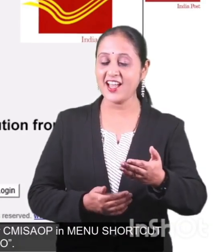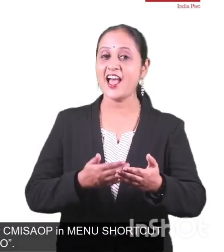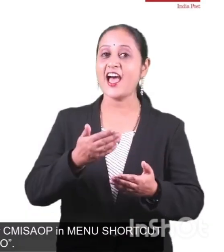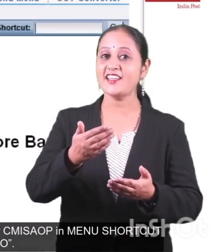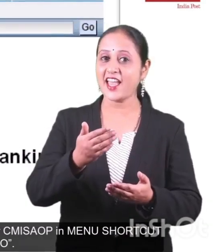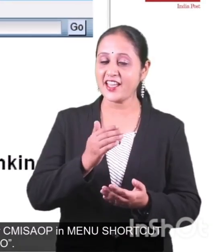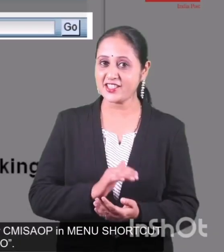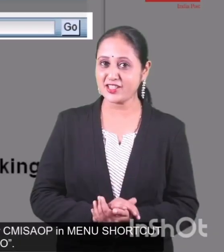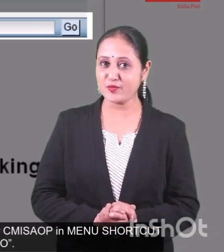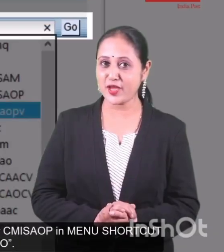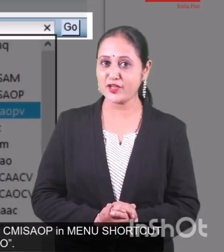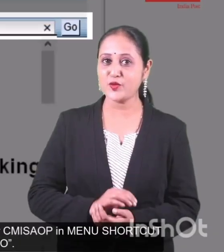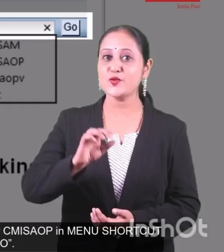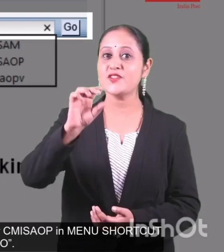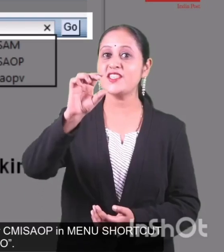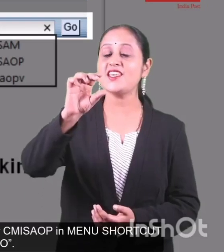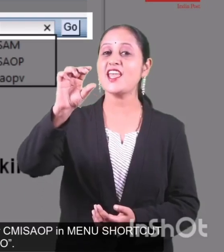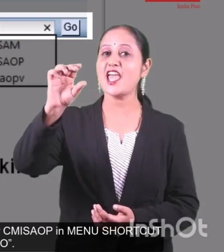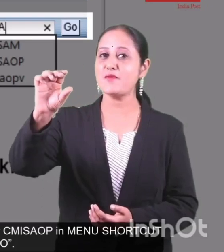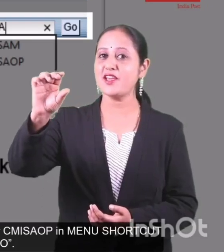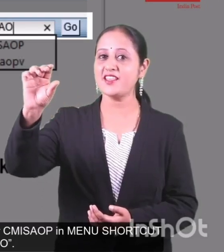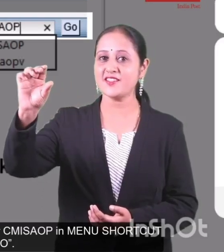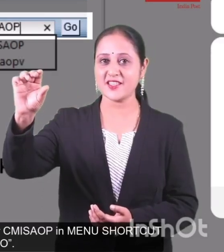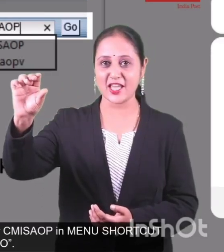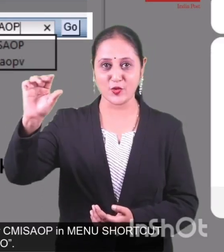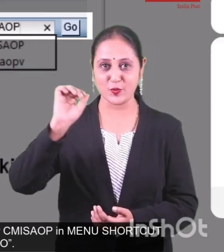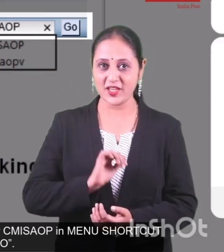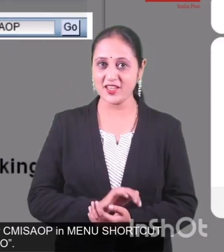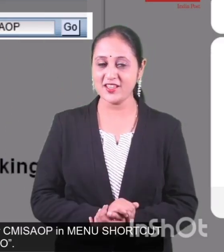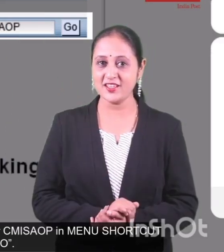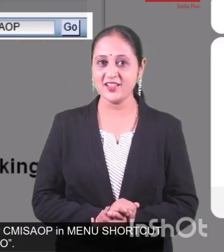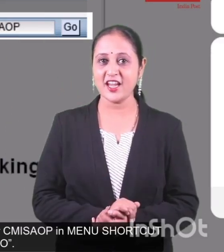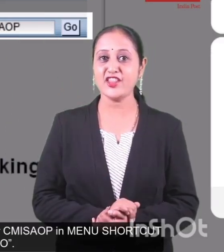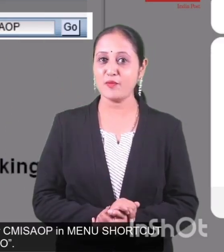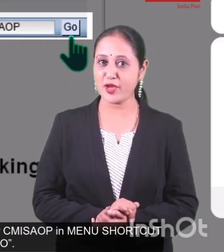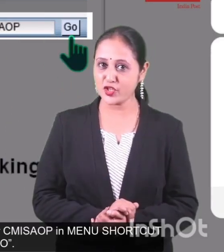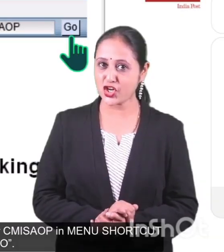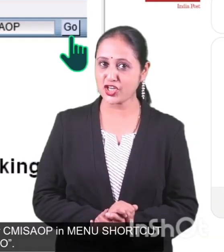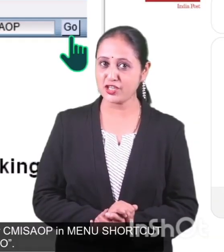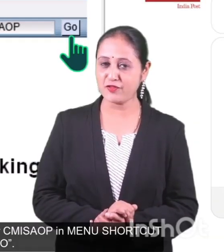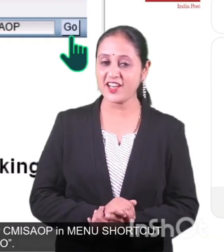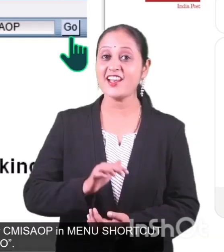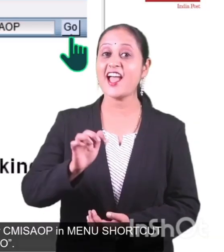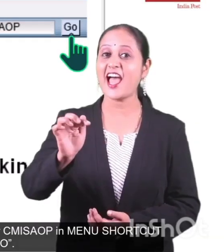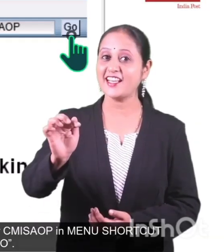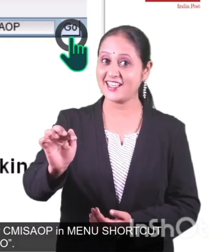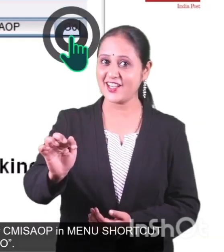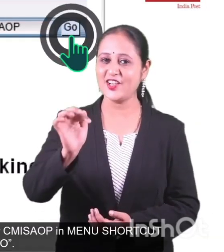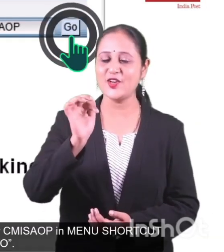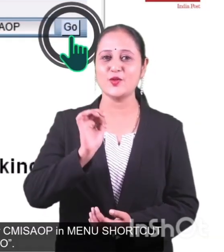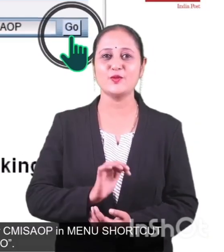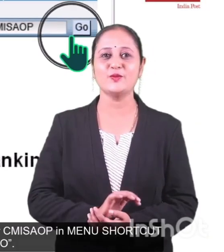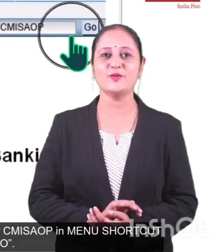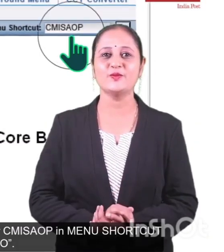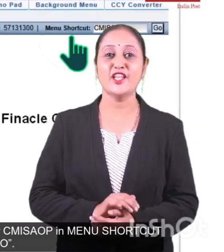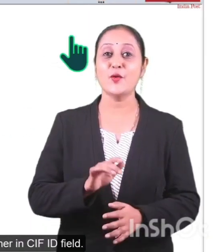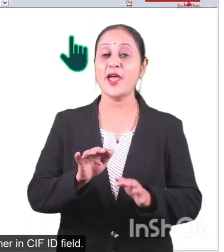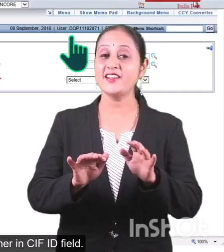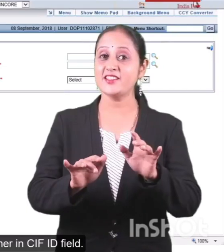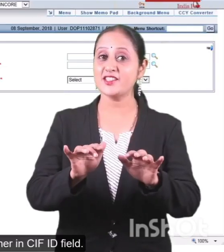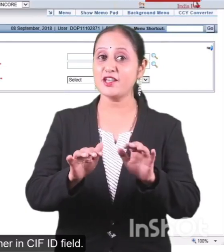the Finacle and enter the menu CMIS AOP in the menu shortcut field and click